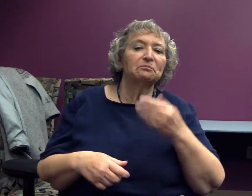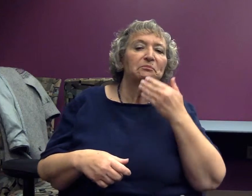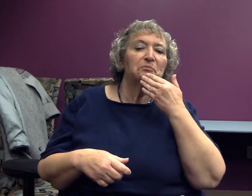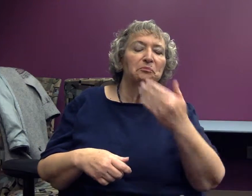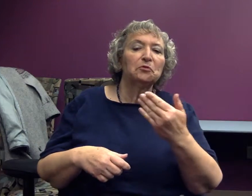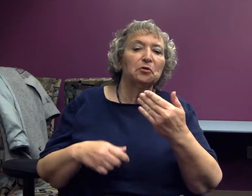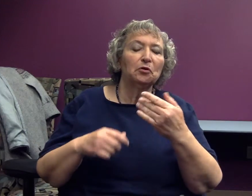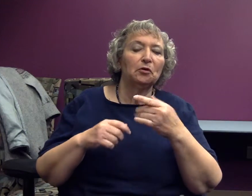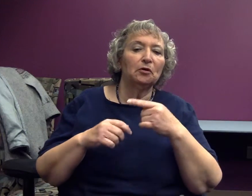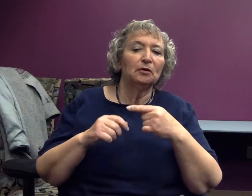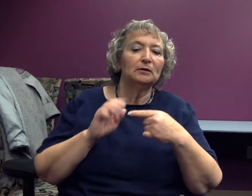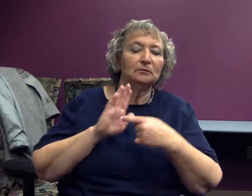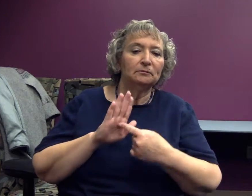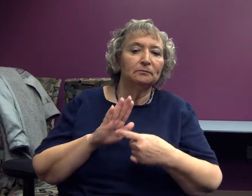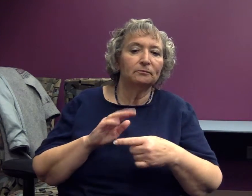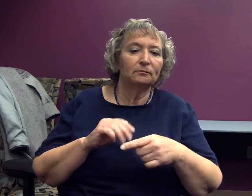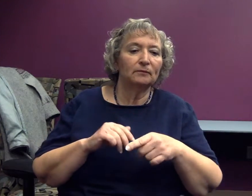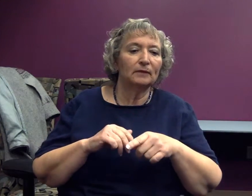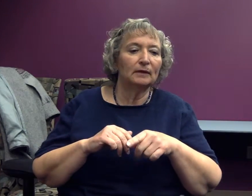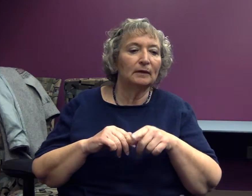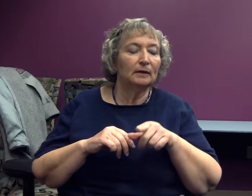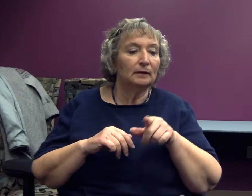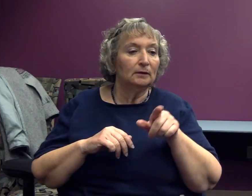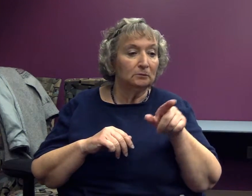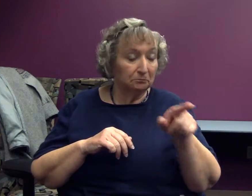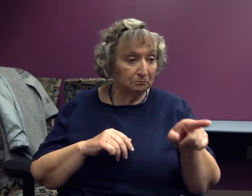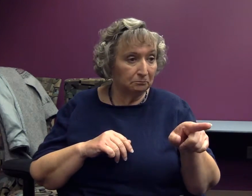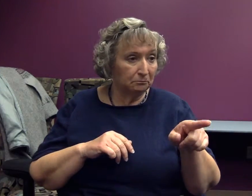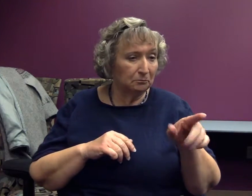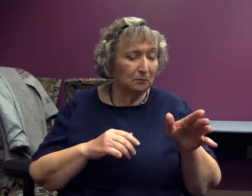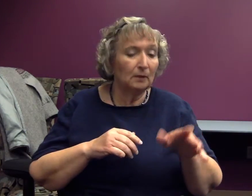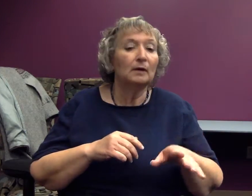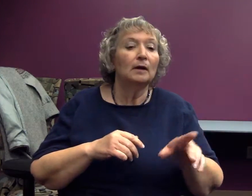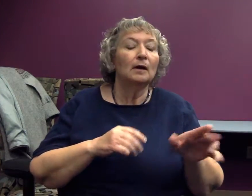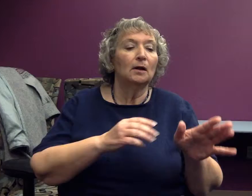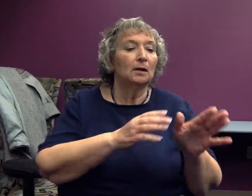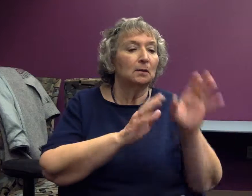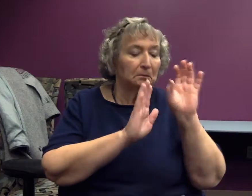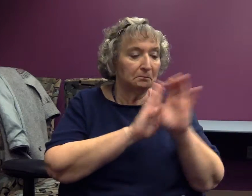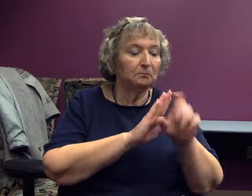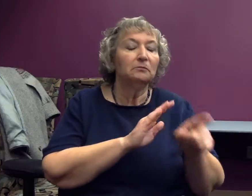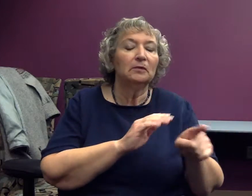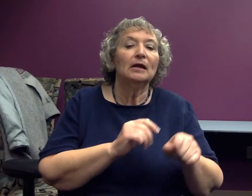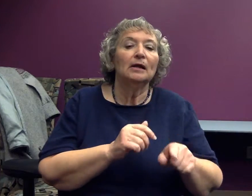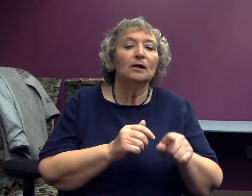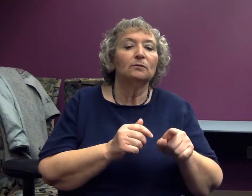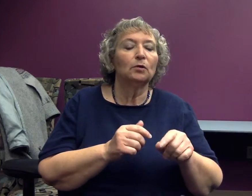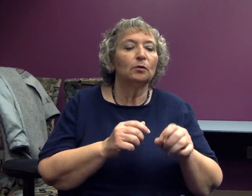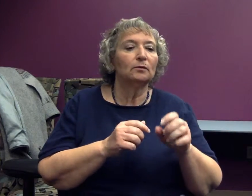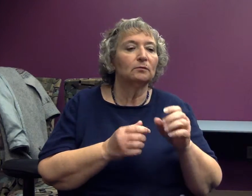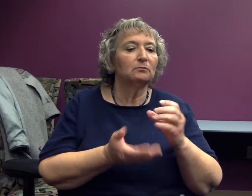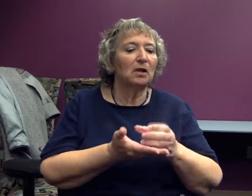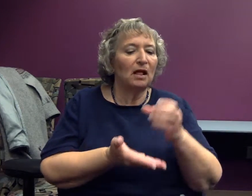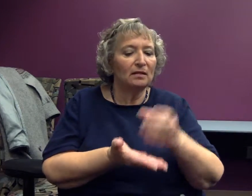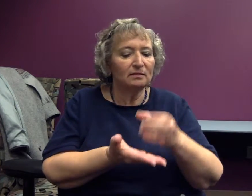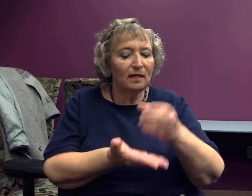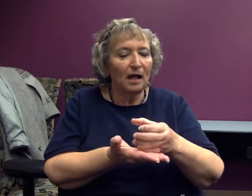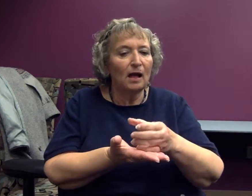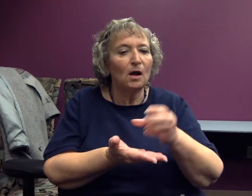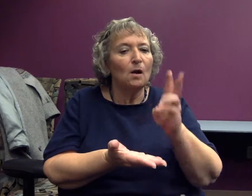A picture from a book. Exactly. You take a cold glass of water, take it out, set it on